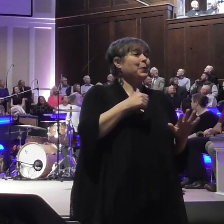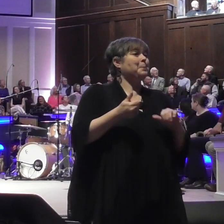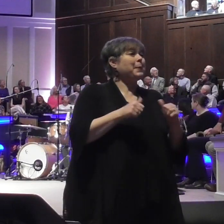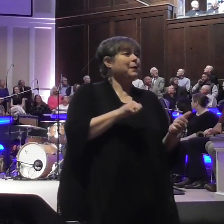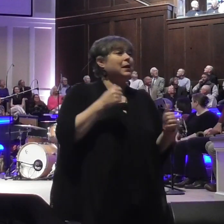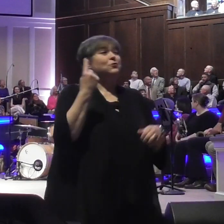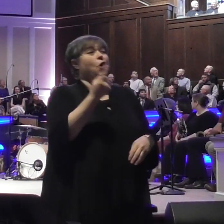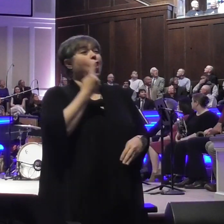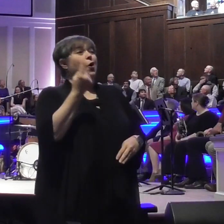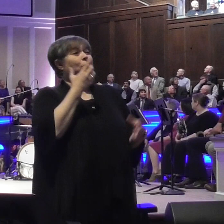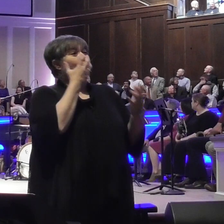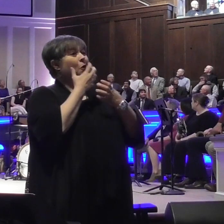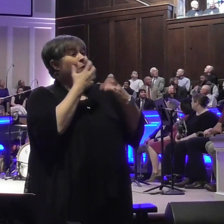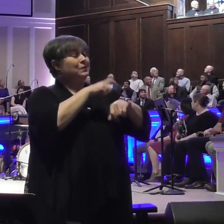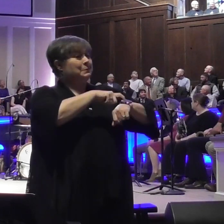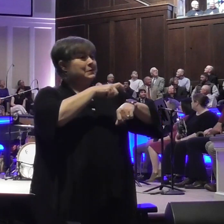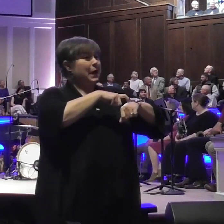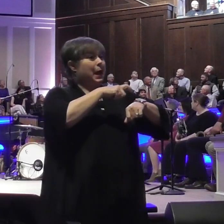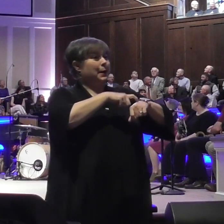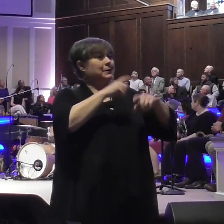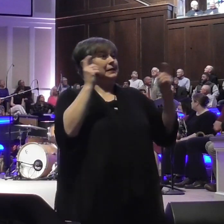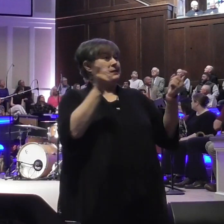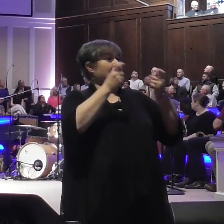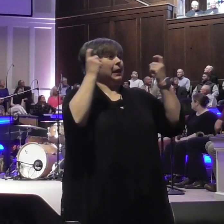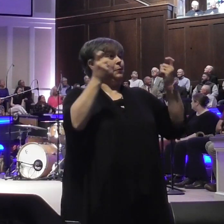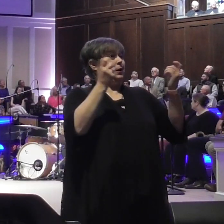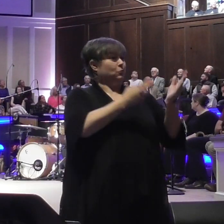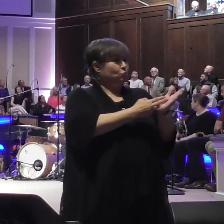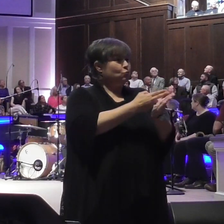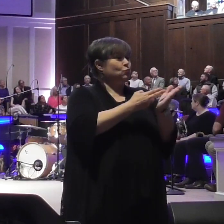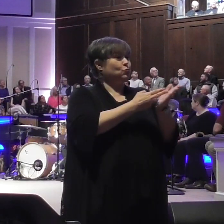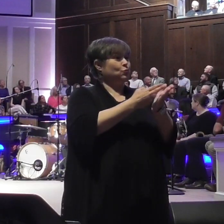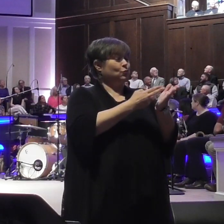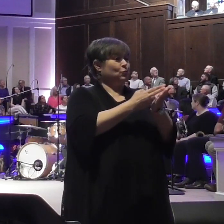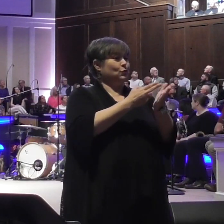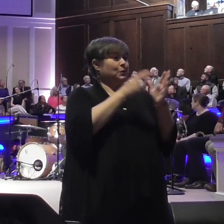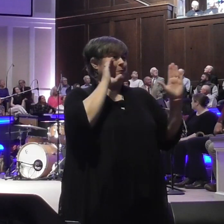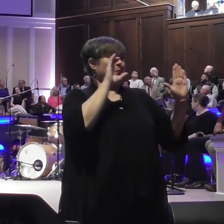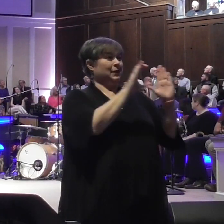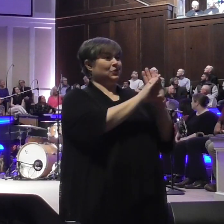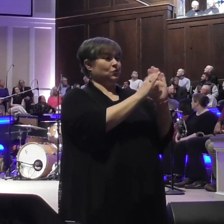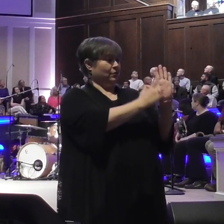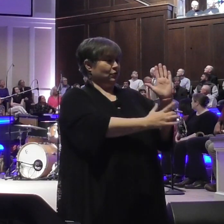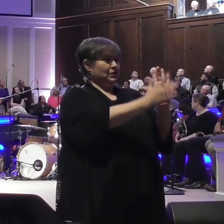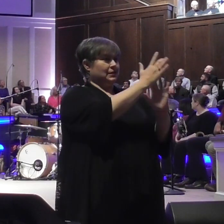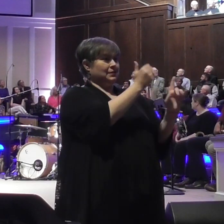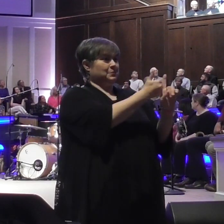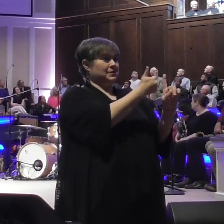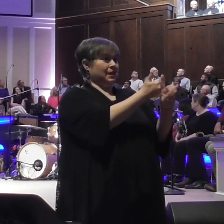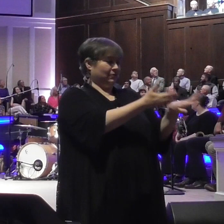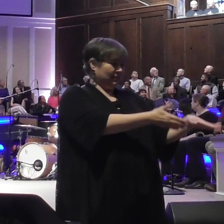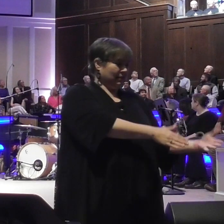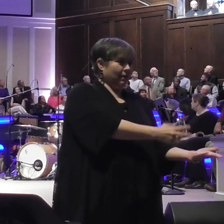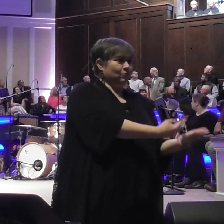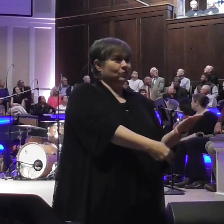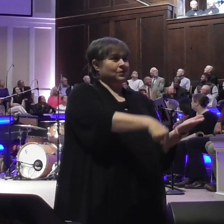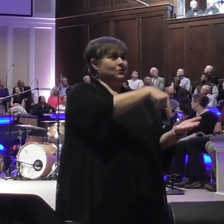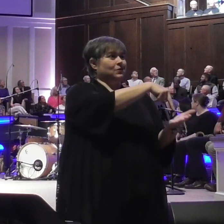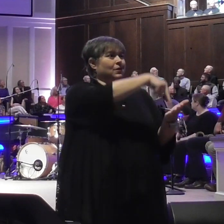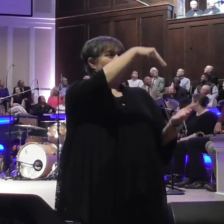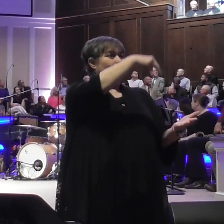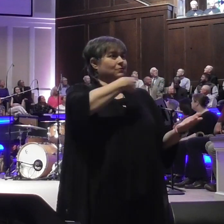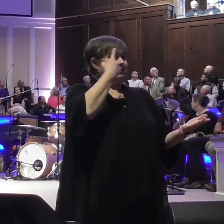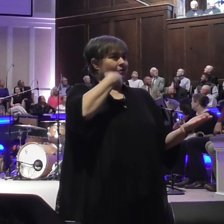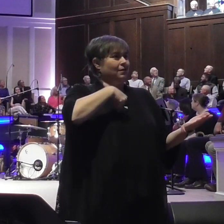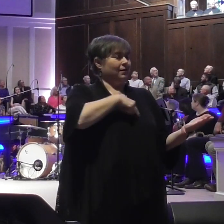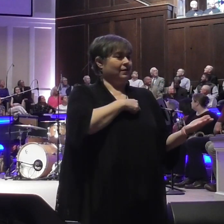Baptism is always an awesome time to celebrate the truth of the goodness of the gospel, a picture of Jesus' death and resurrection for us. We're going to celebrate that this morning,